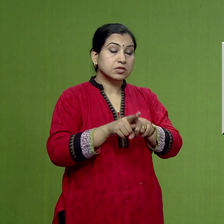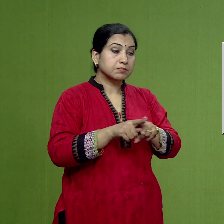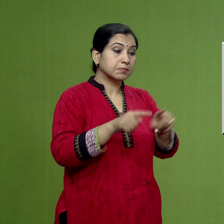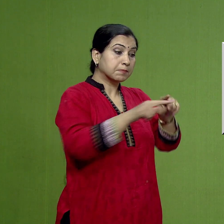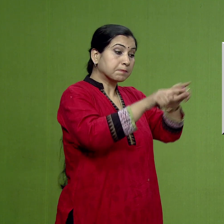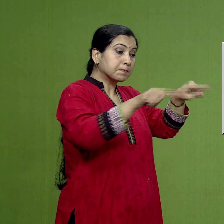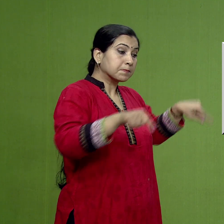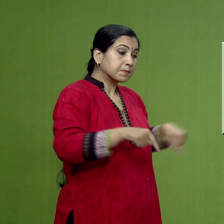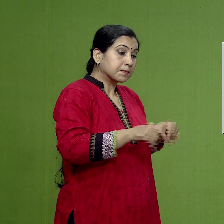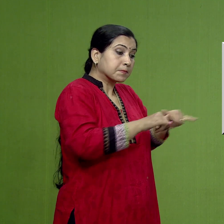of population.